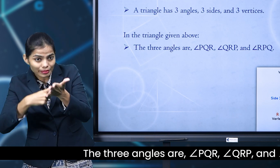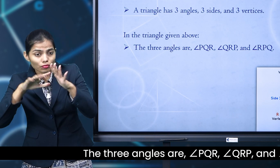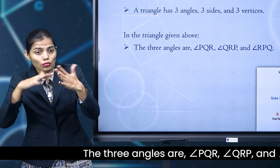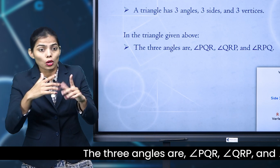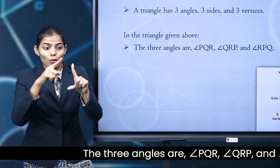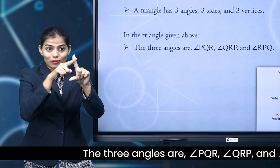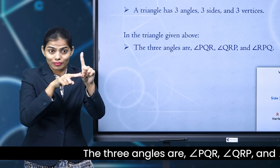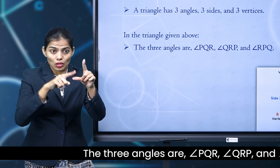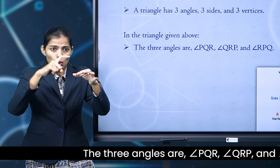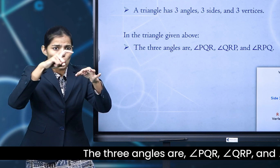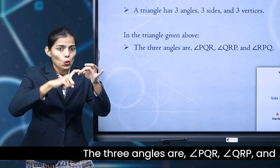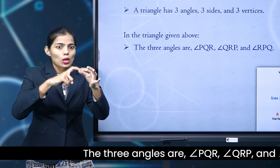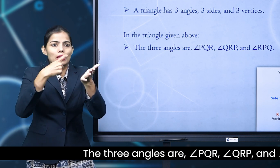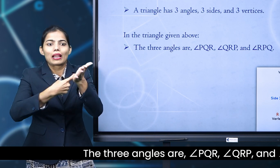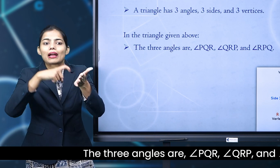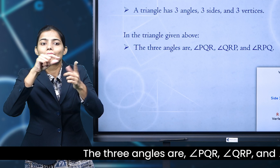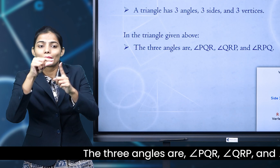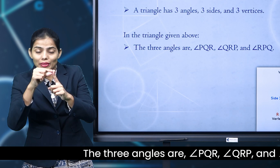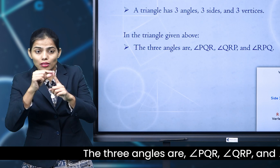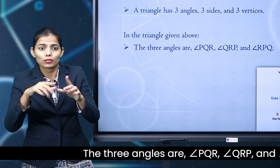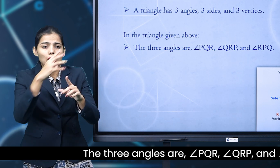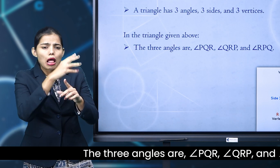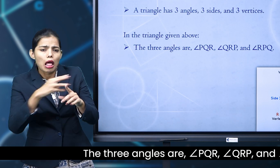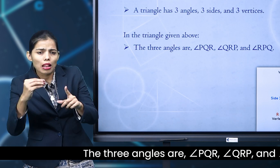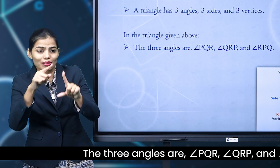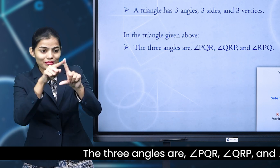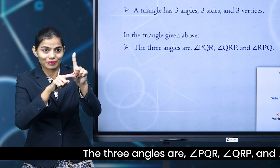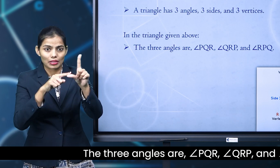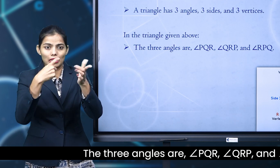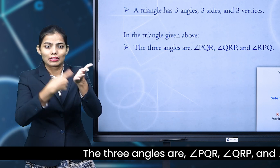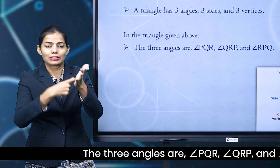angle QRP and angle RPQ.